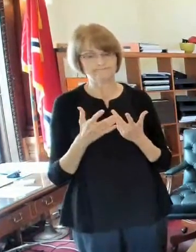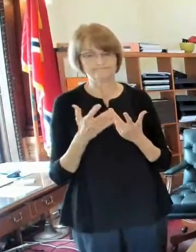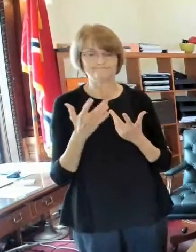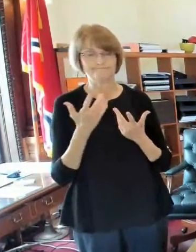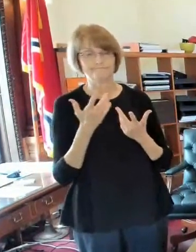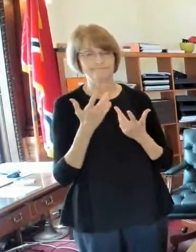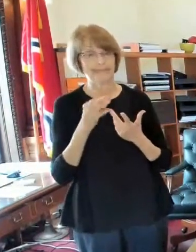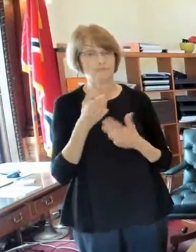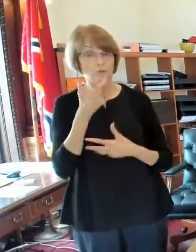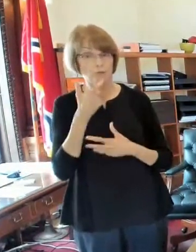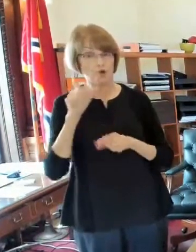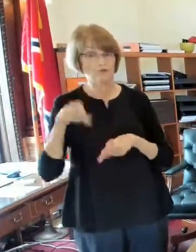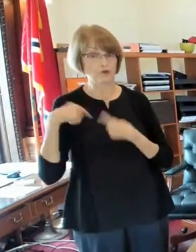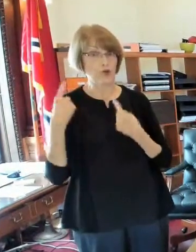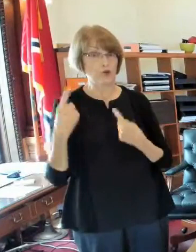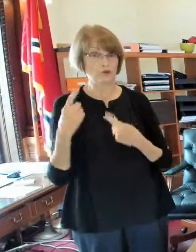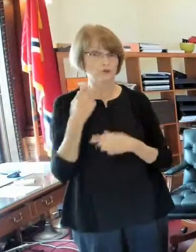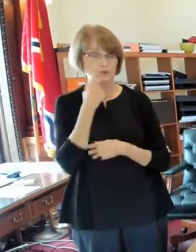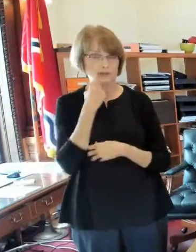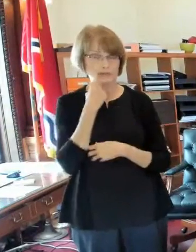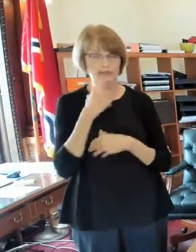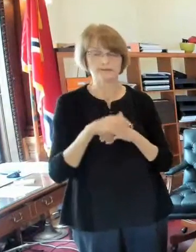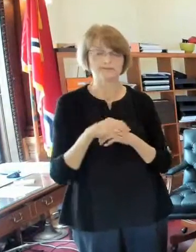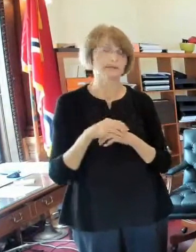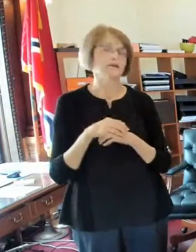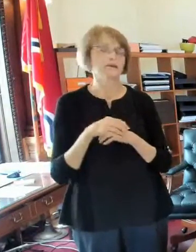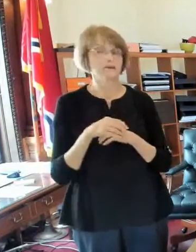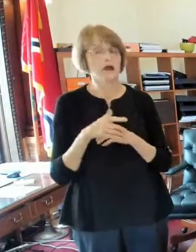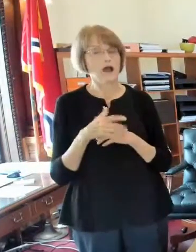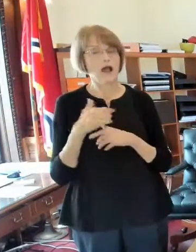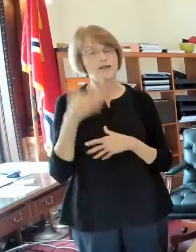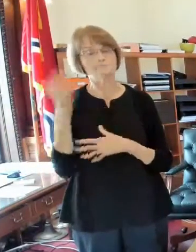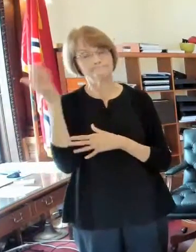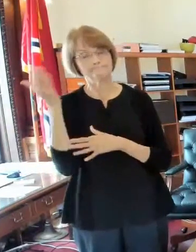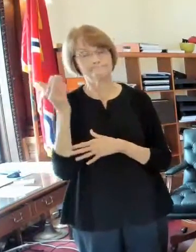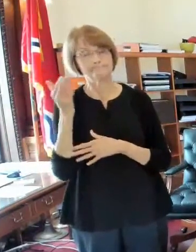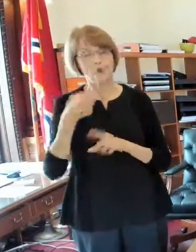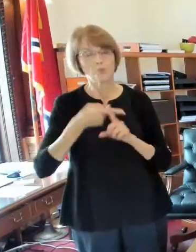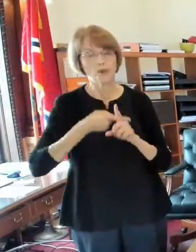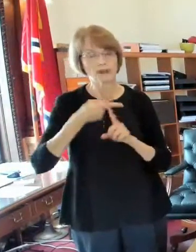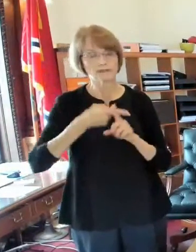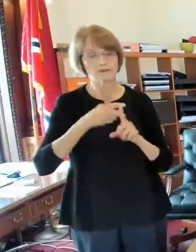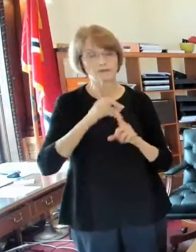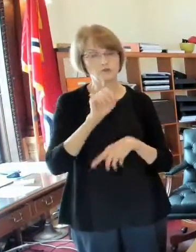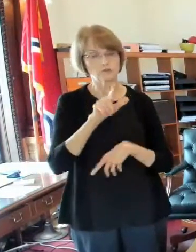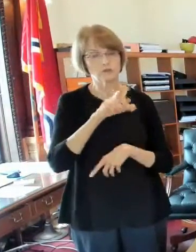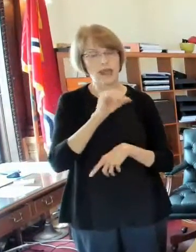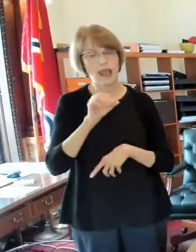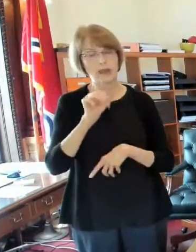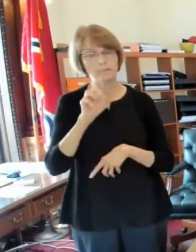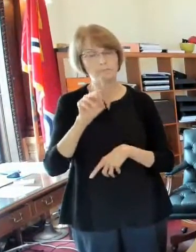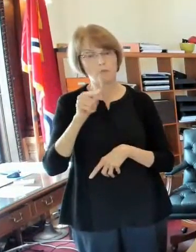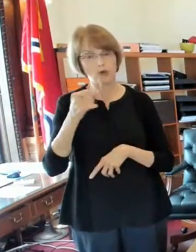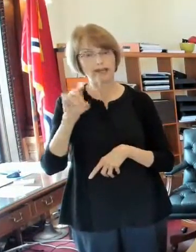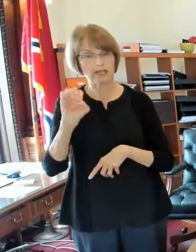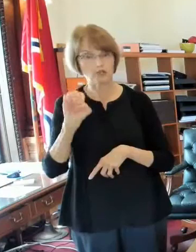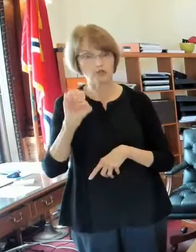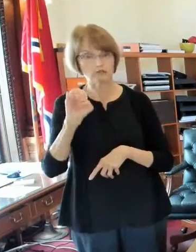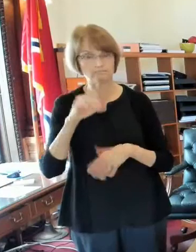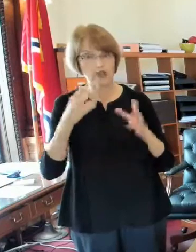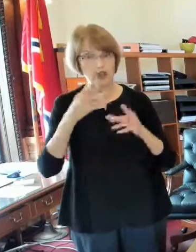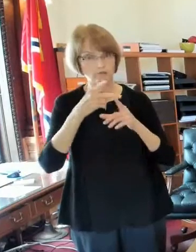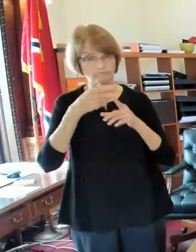been watching this recently, you've heard me talk about the rental and mortgage assistance. We have $5.4